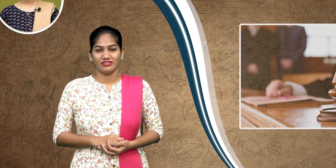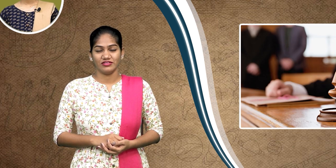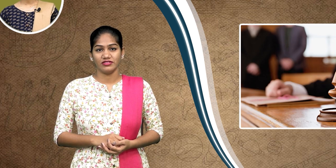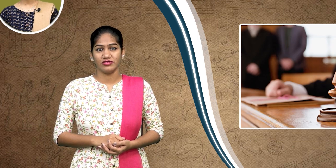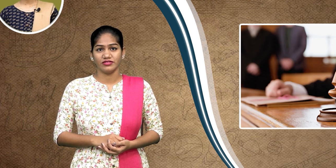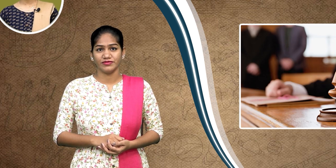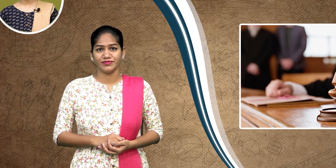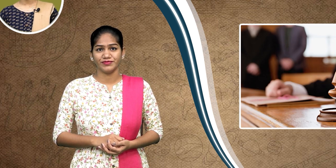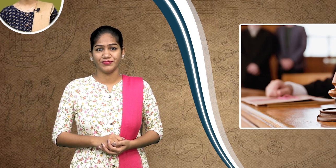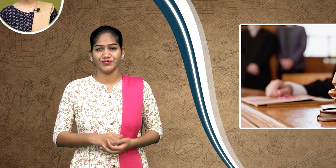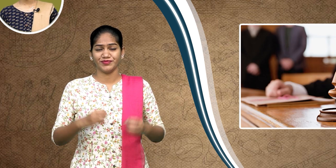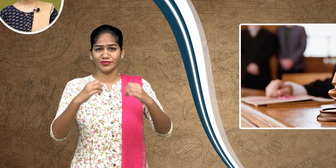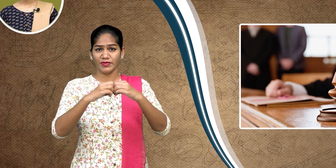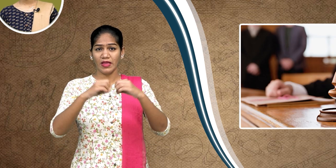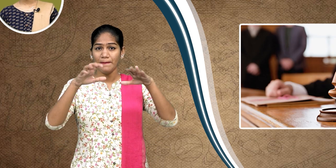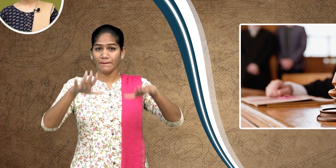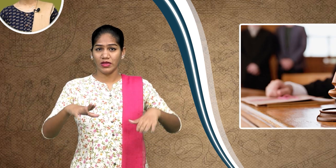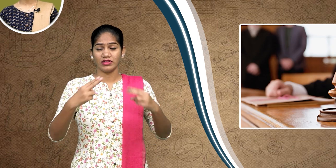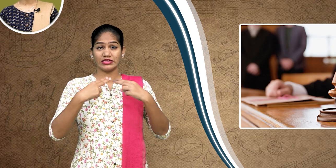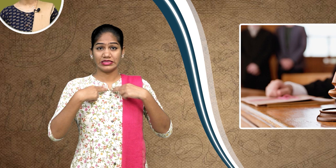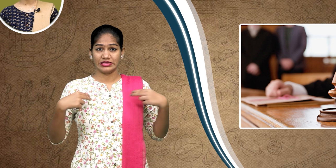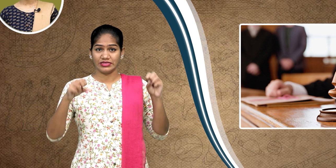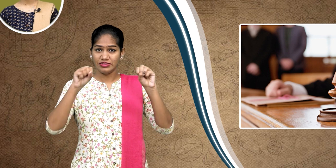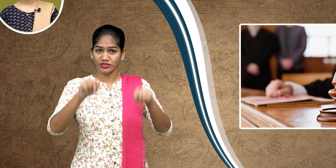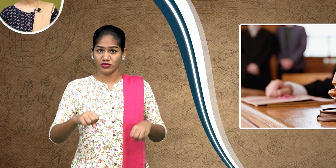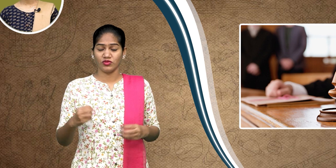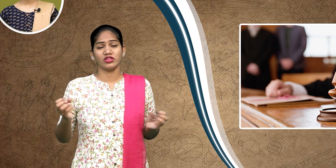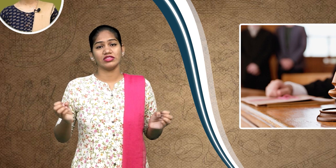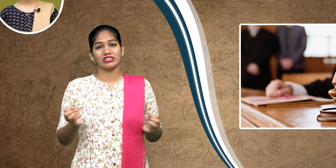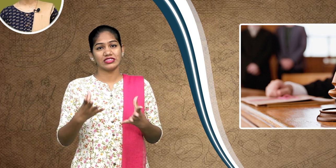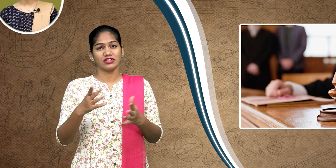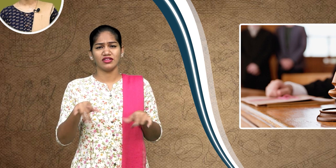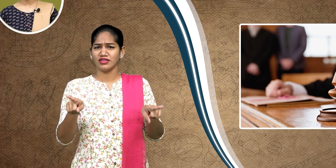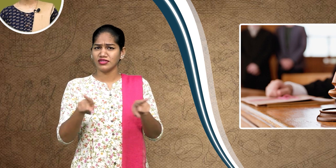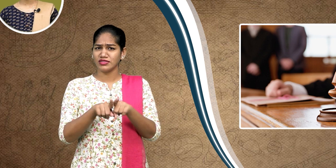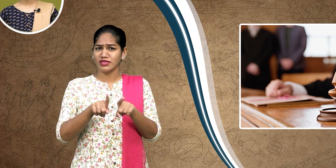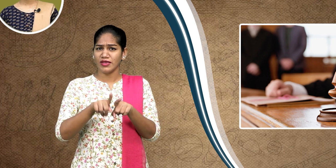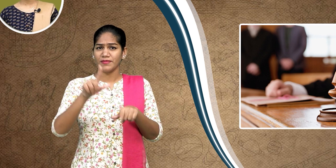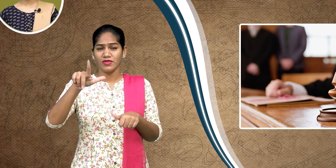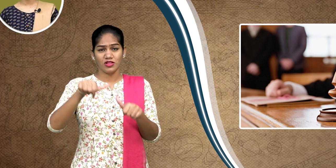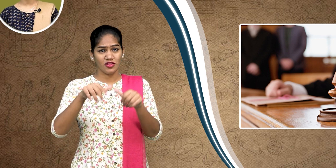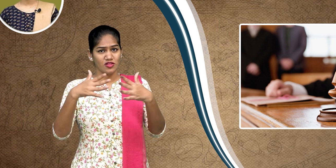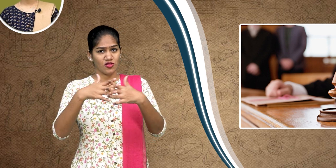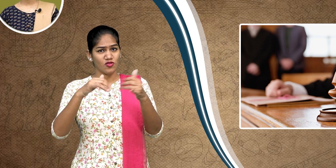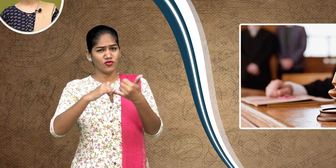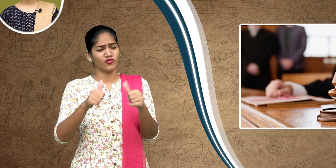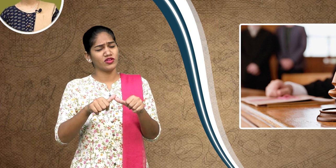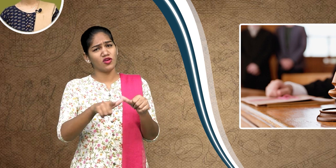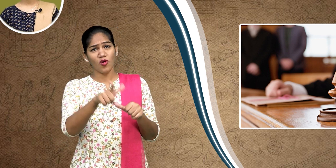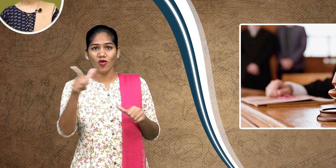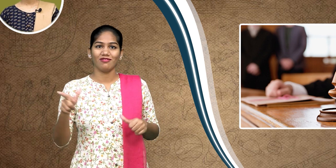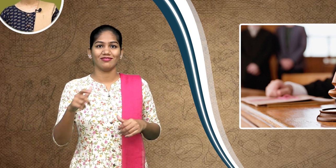The British courts implemented the same laws for all.